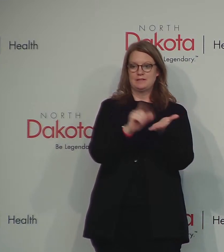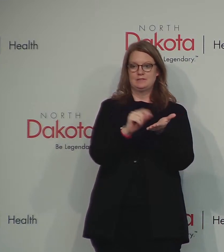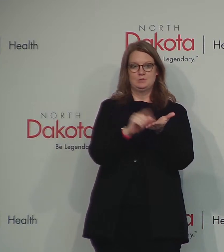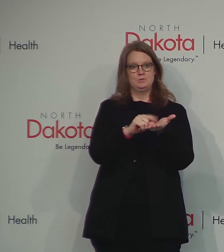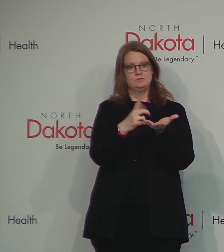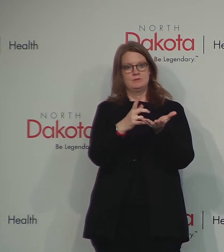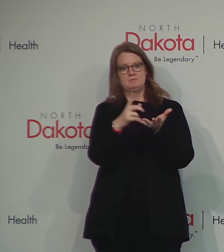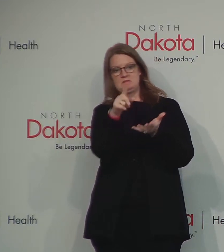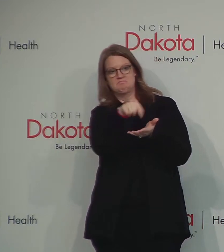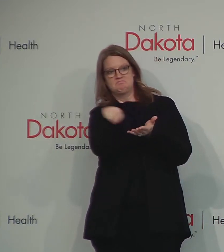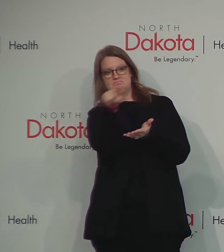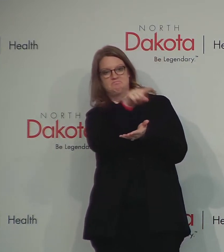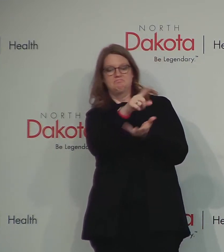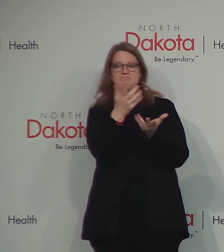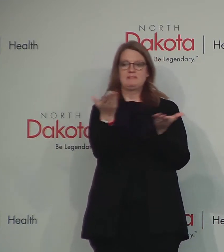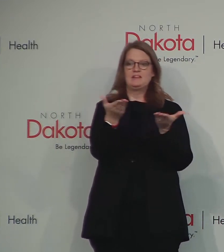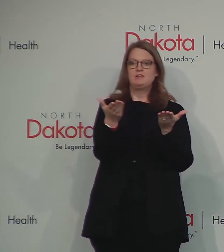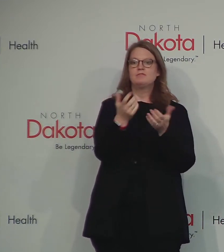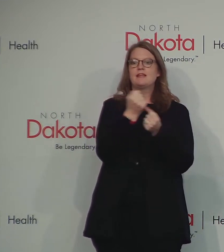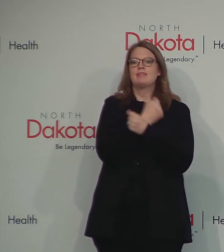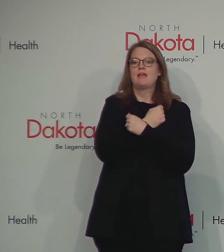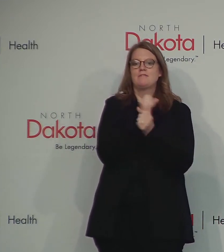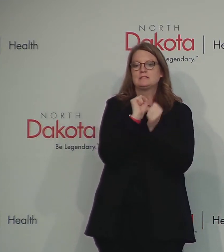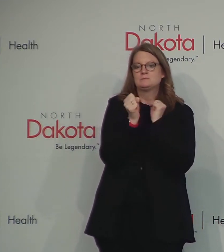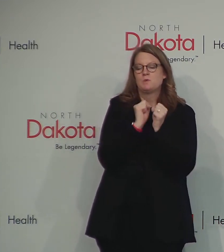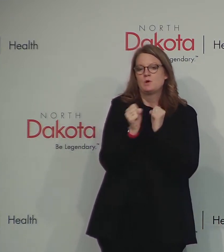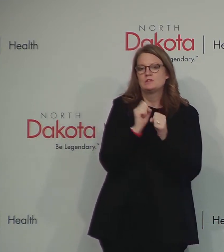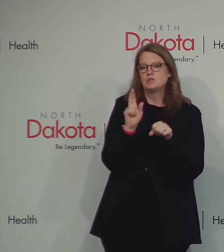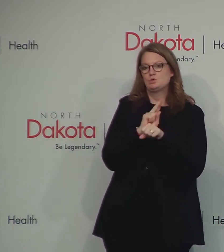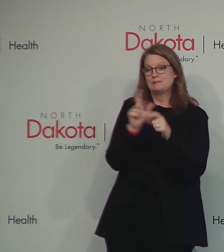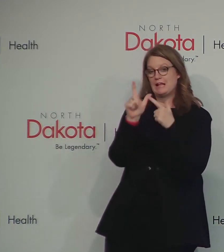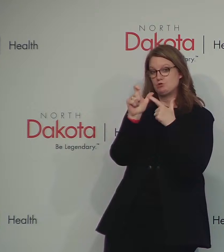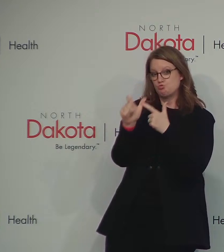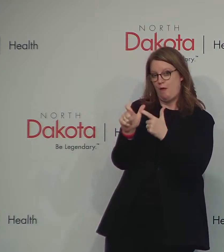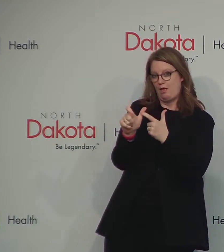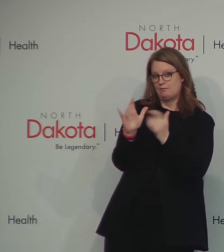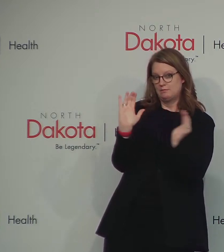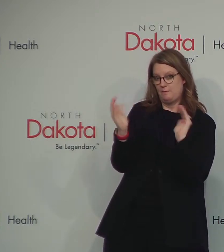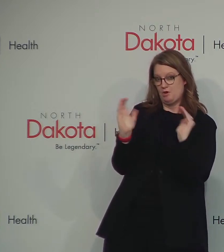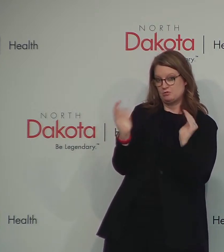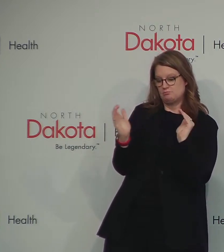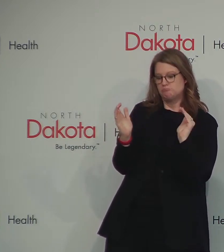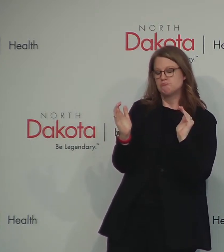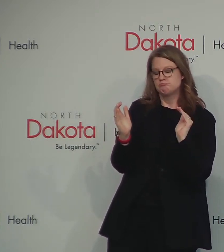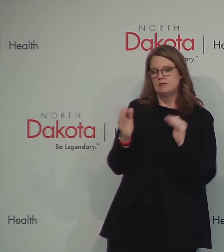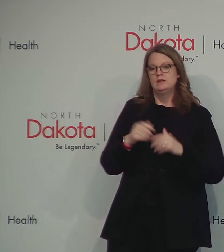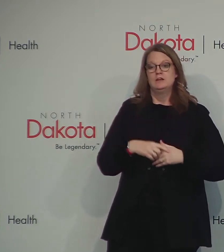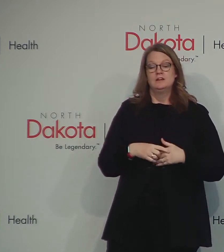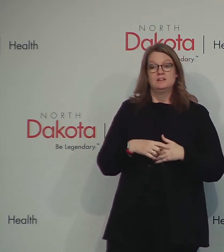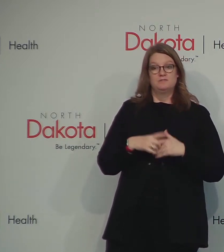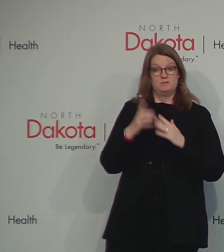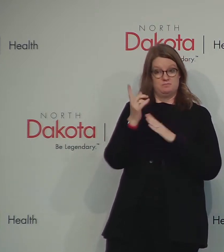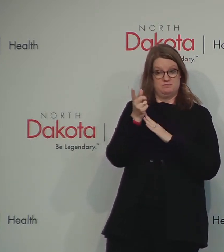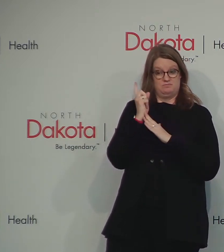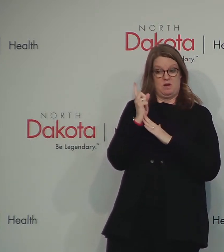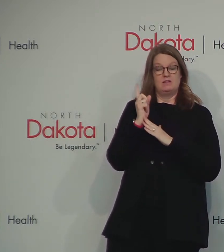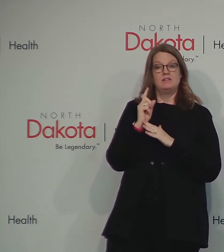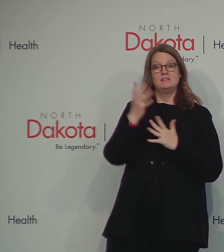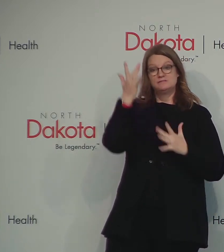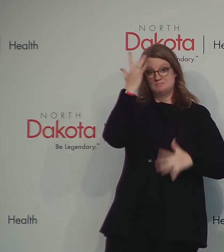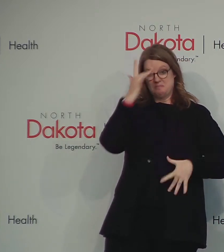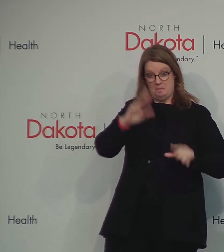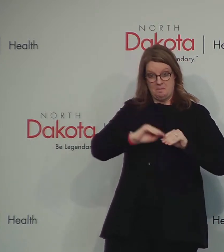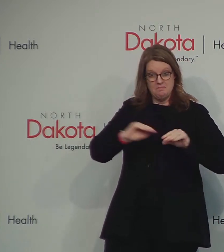sports, as many of you at home do too. So using a track analogy today, we would say that from early on in this pandemic, it was